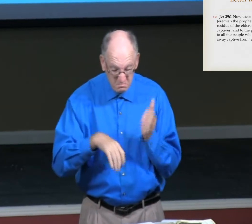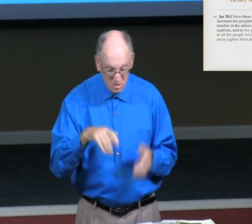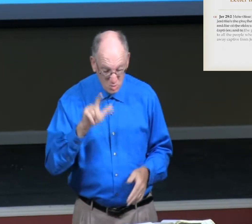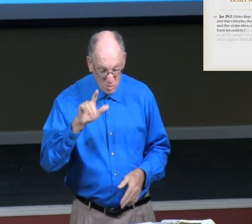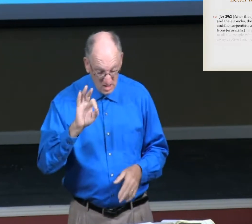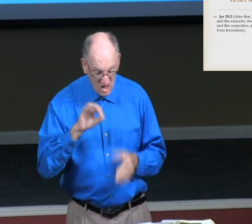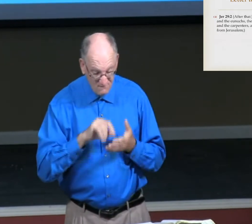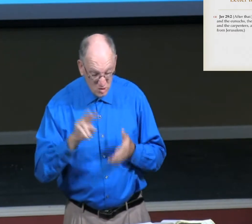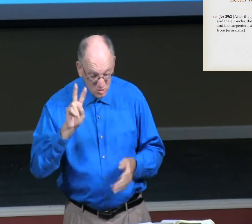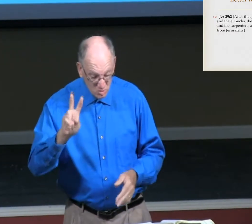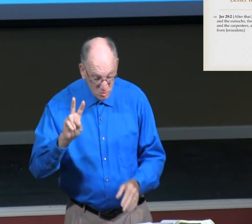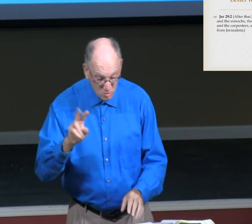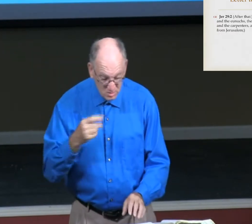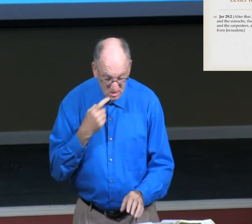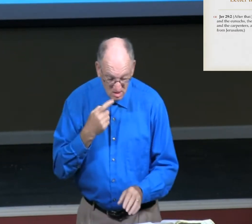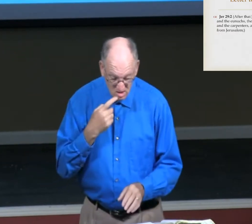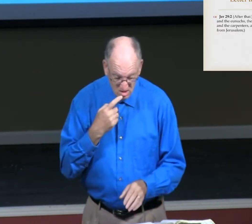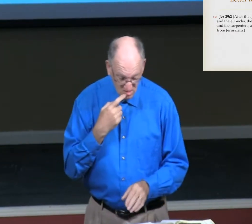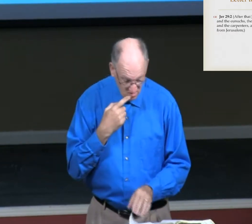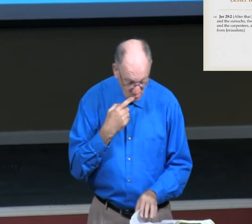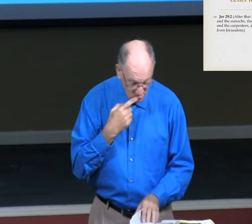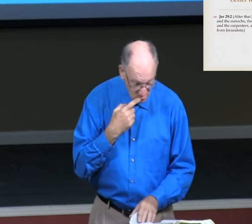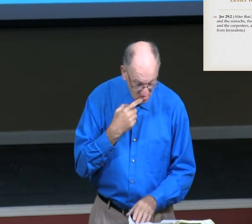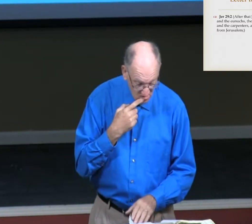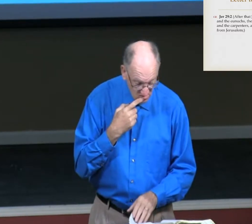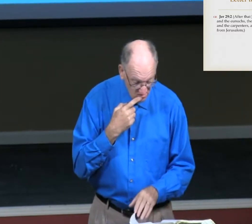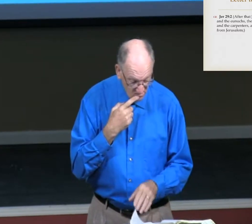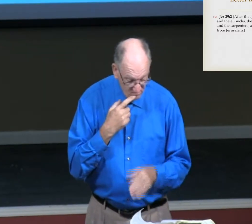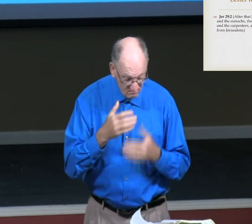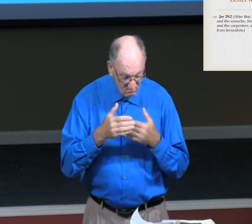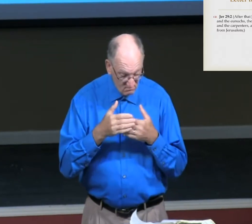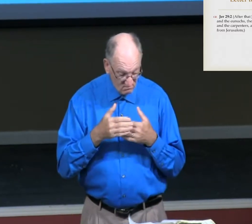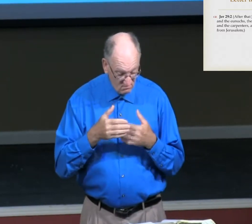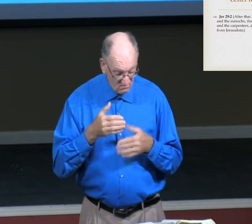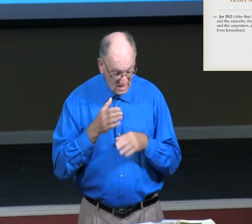2, Jeremiah chapter 29, verse 2, it says,